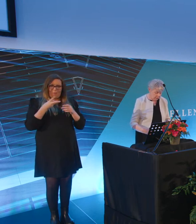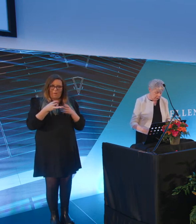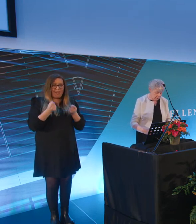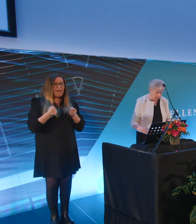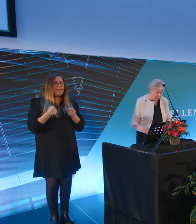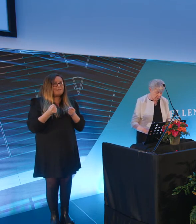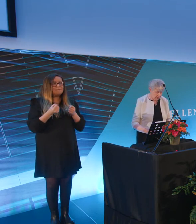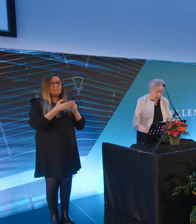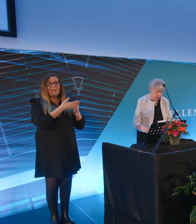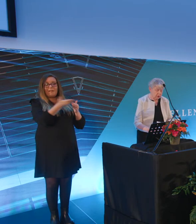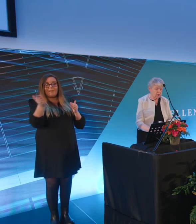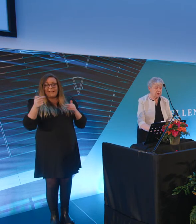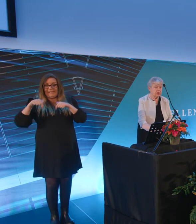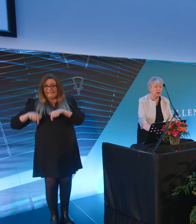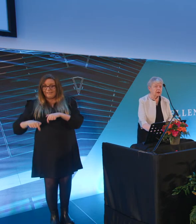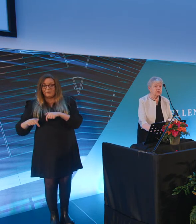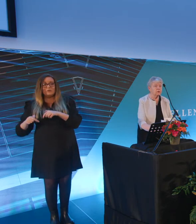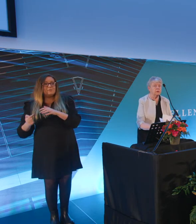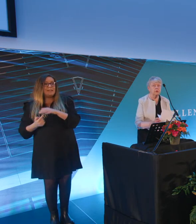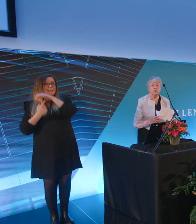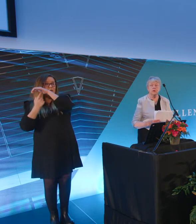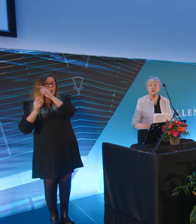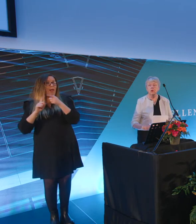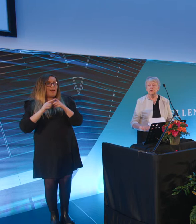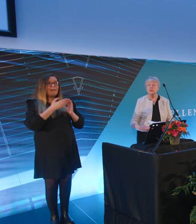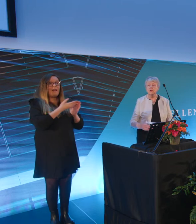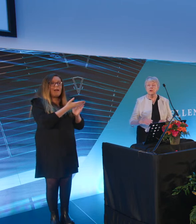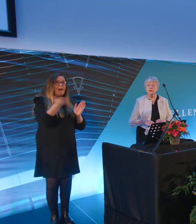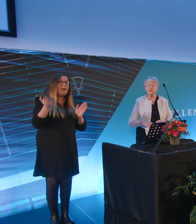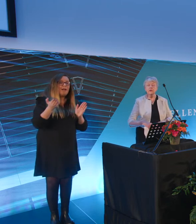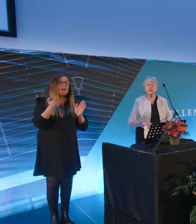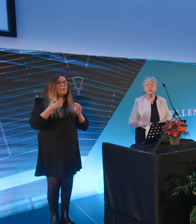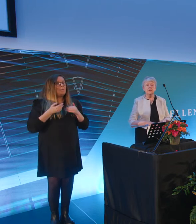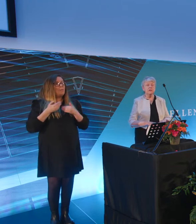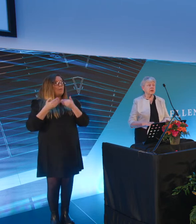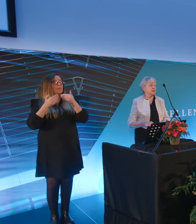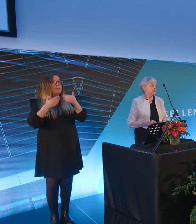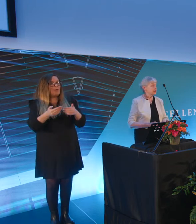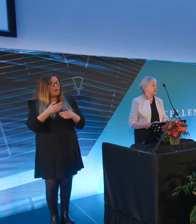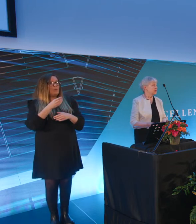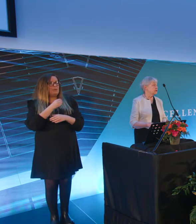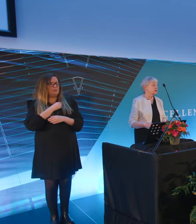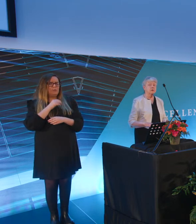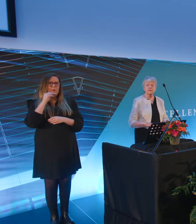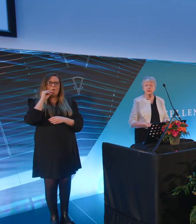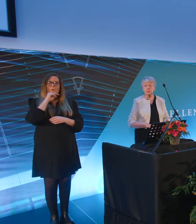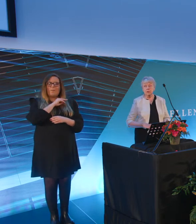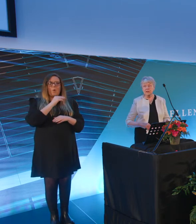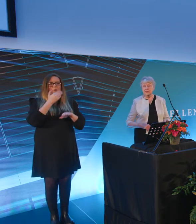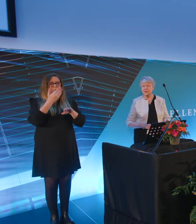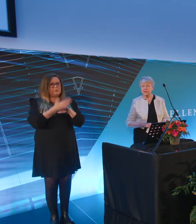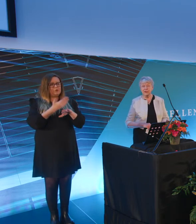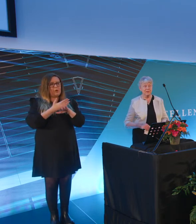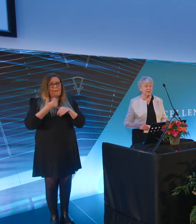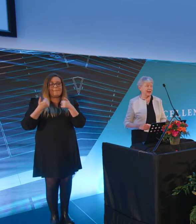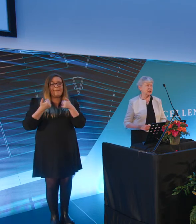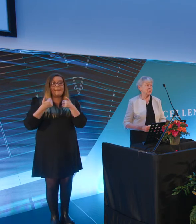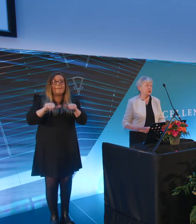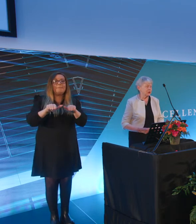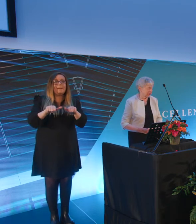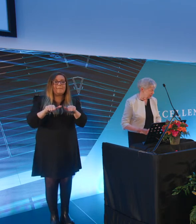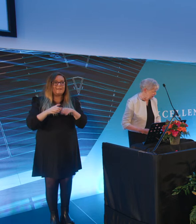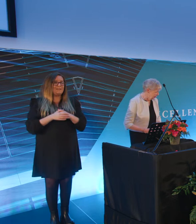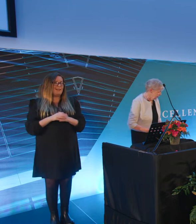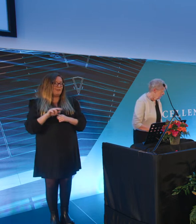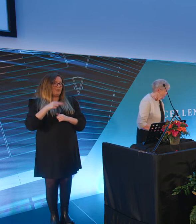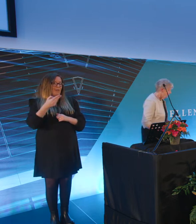on our broader community as we move forward to the essential task of implementation. Thank you